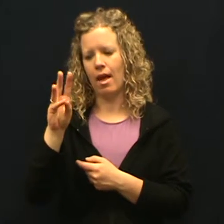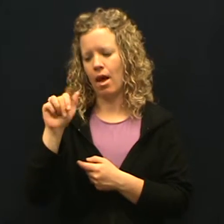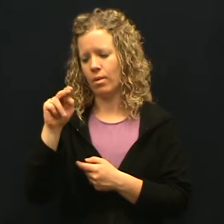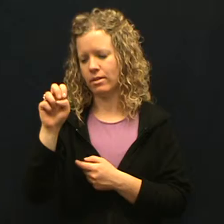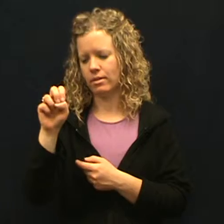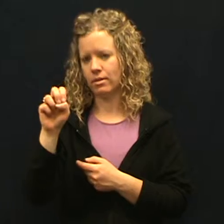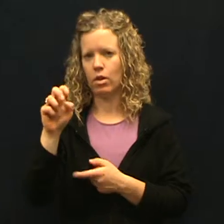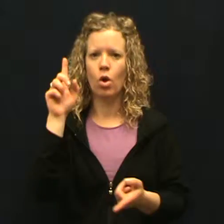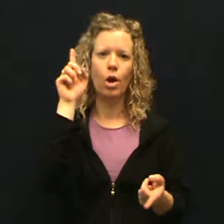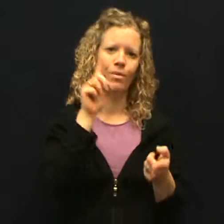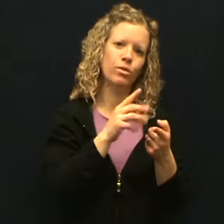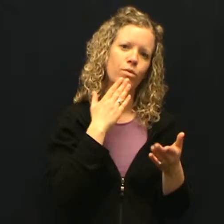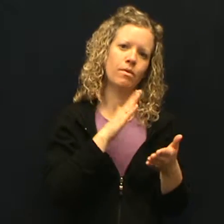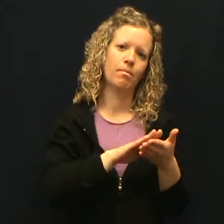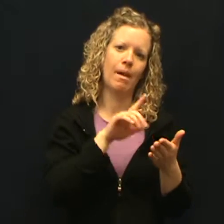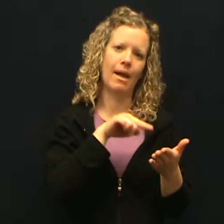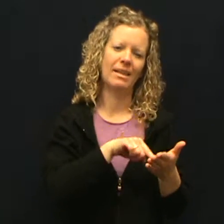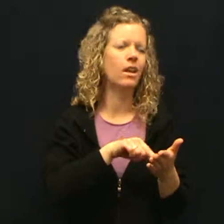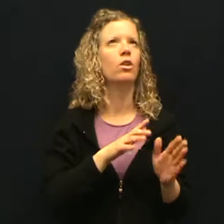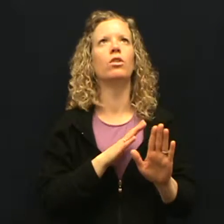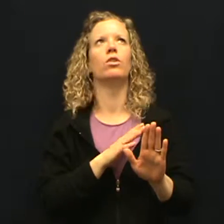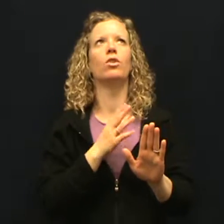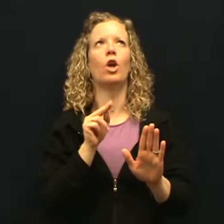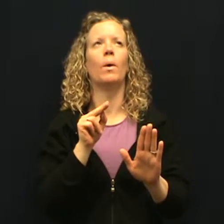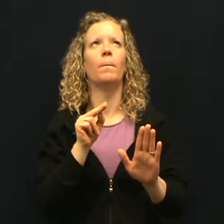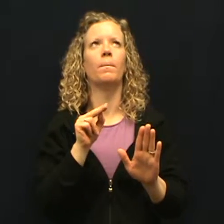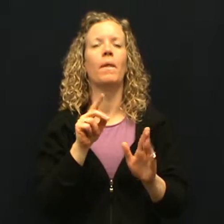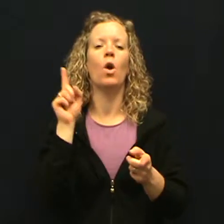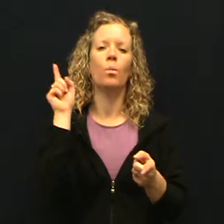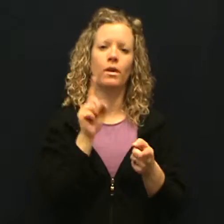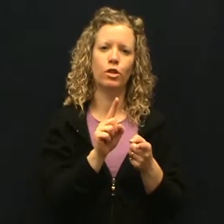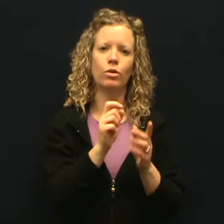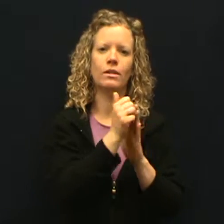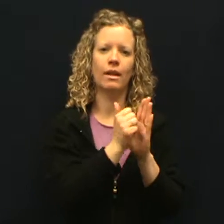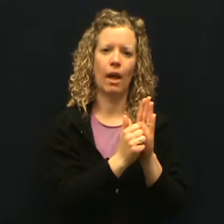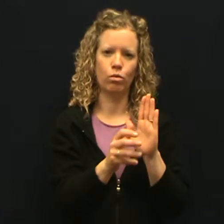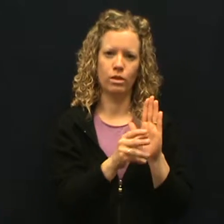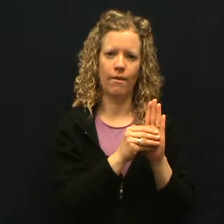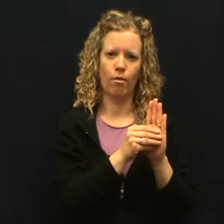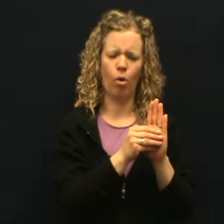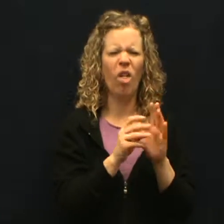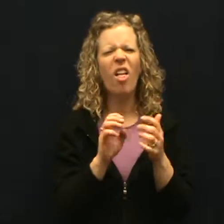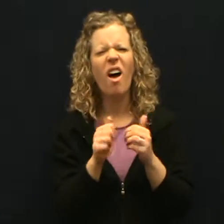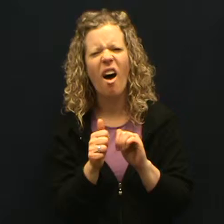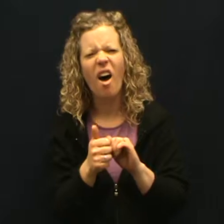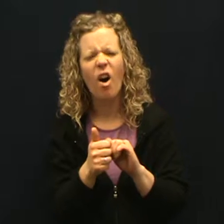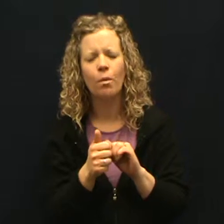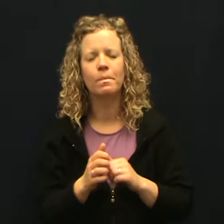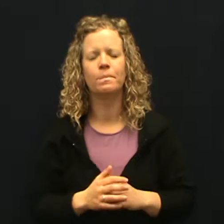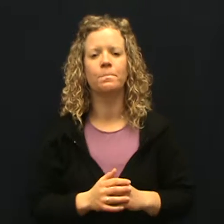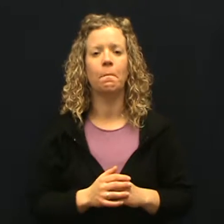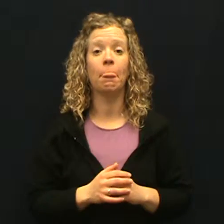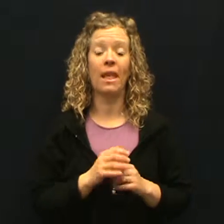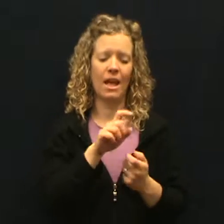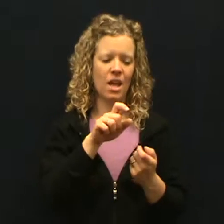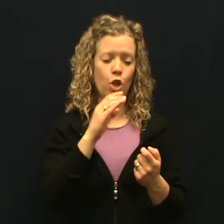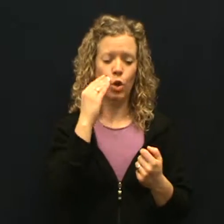debts. Your accounts receivable. So how do you do that? When you have a specific account that needs to be written